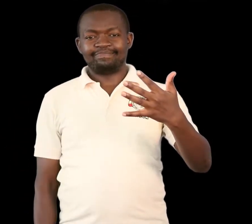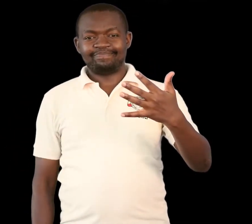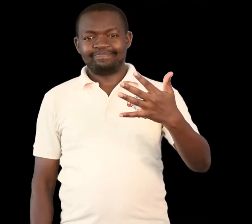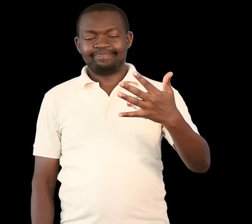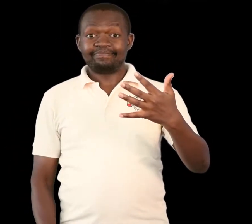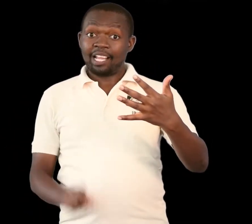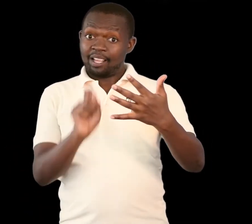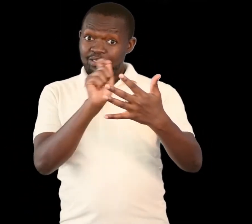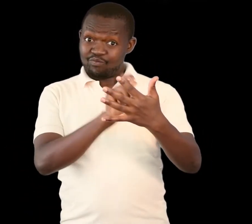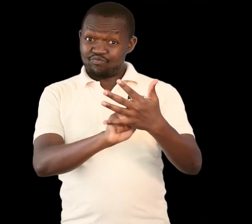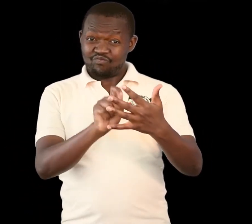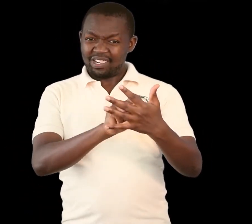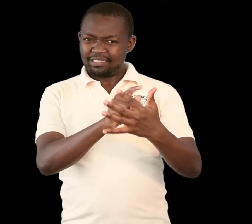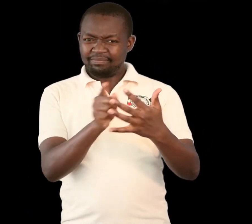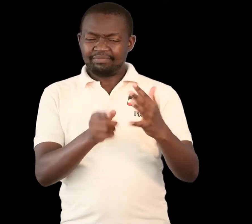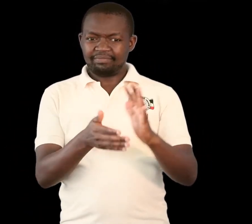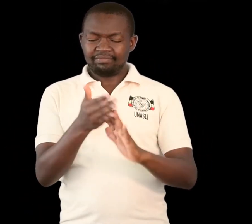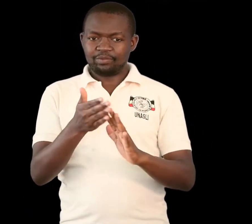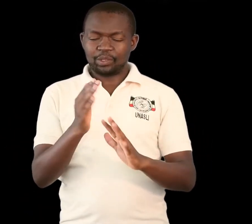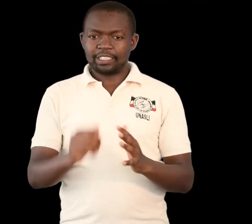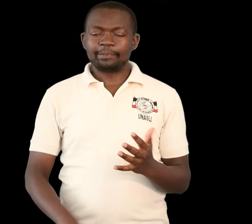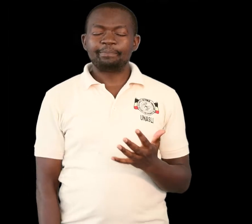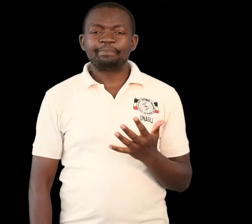Write them down quickly.